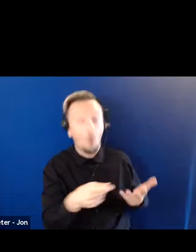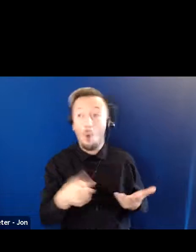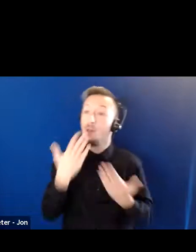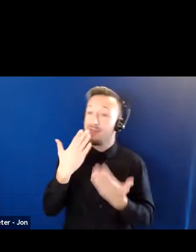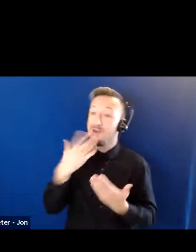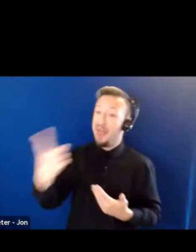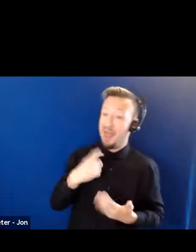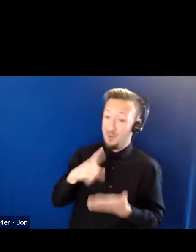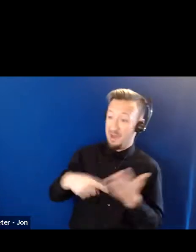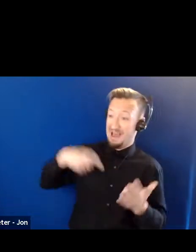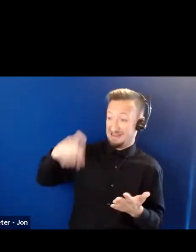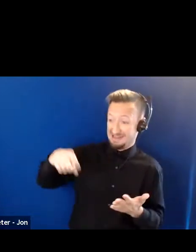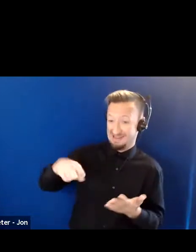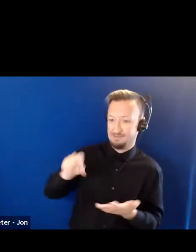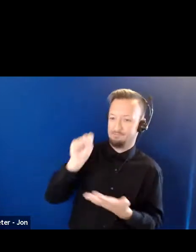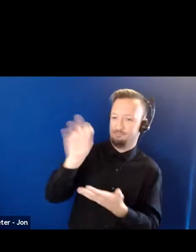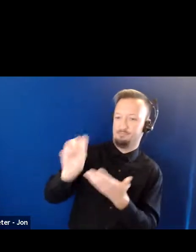be able to offer my,